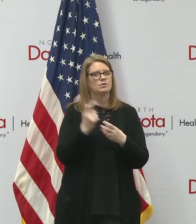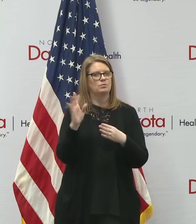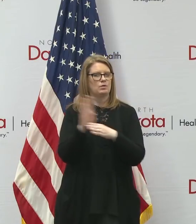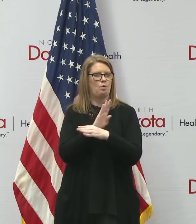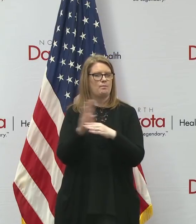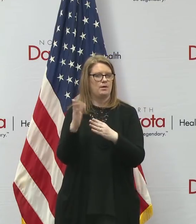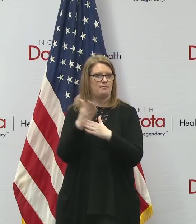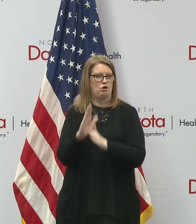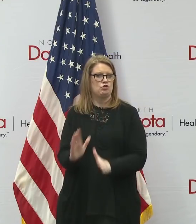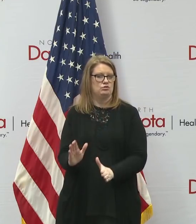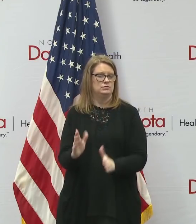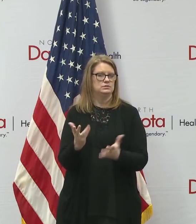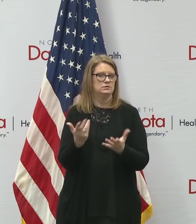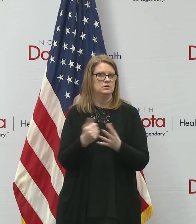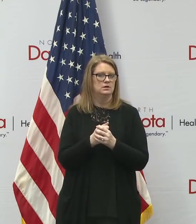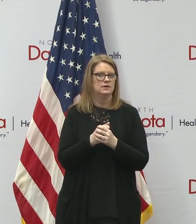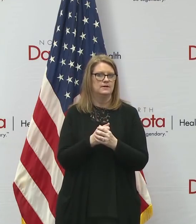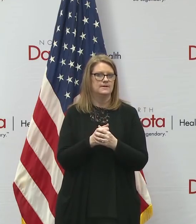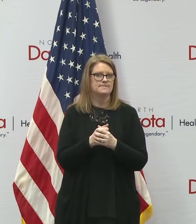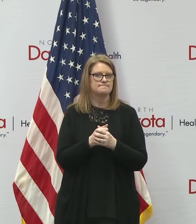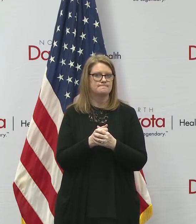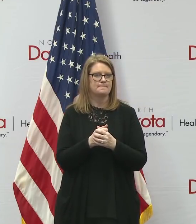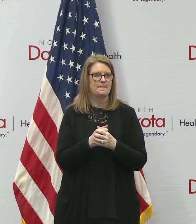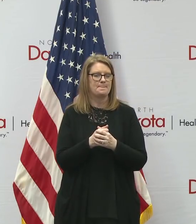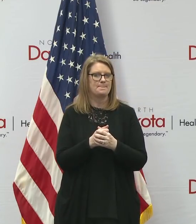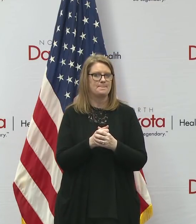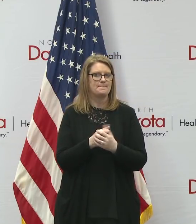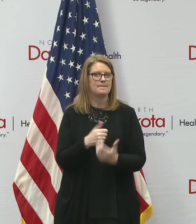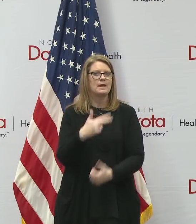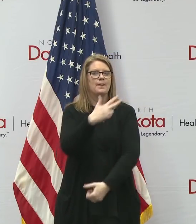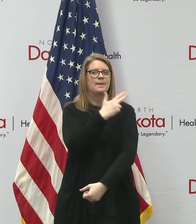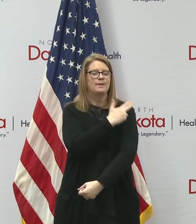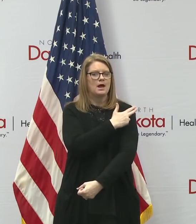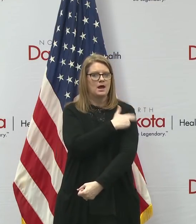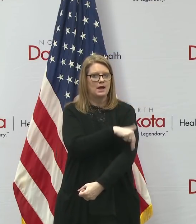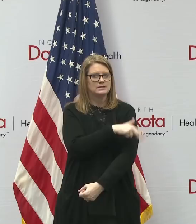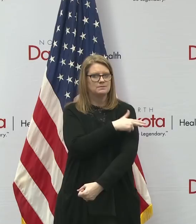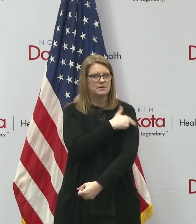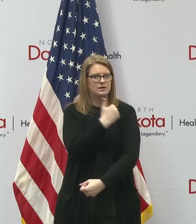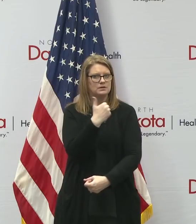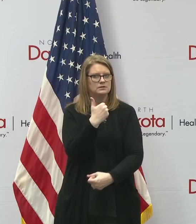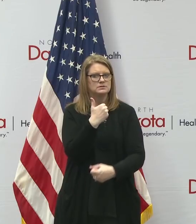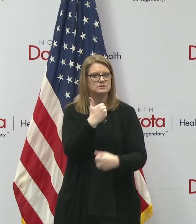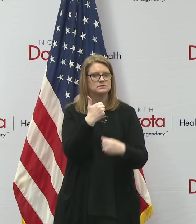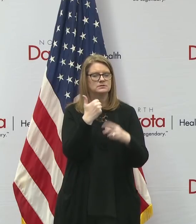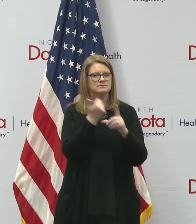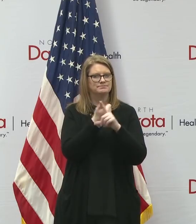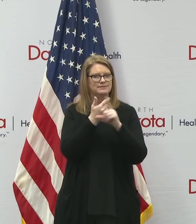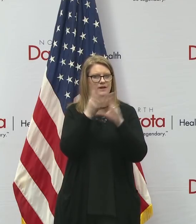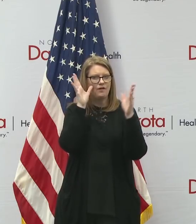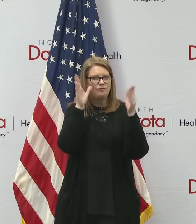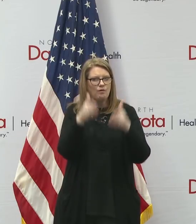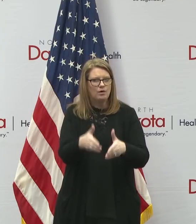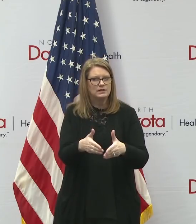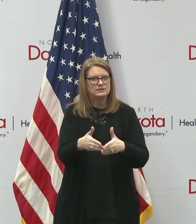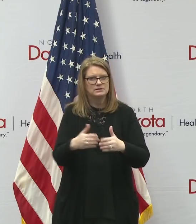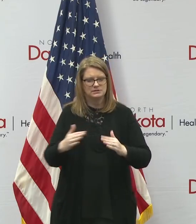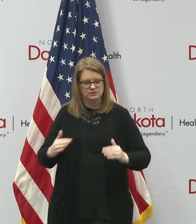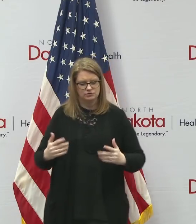this, but the hospitals are focused on building to that Tier